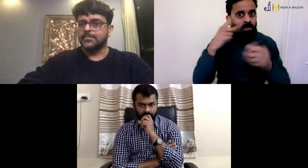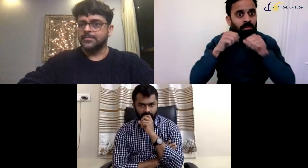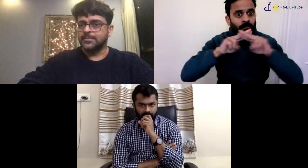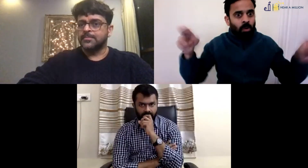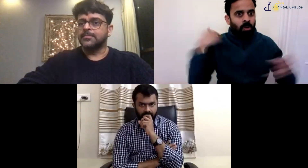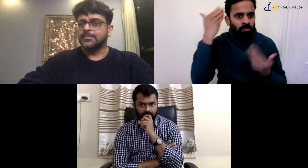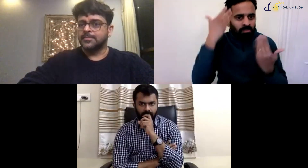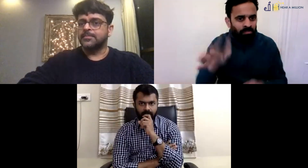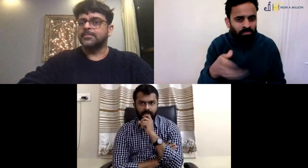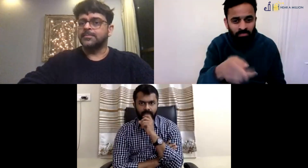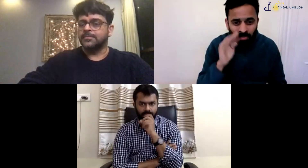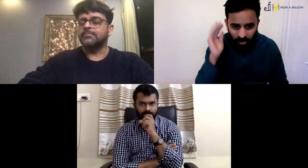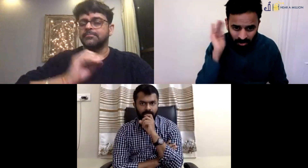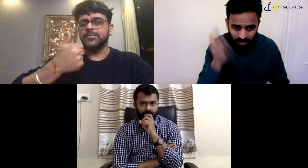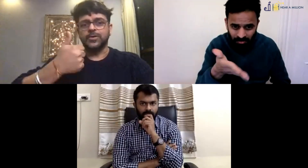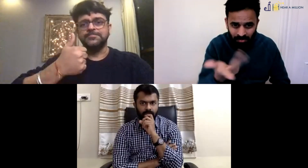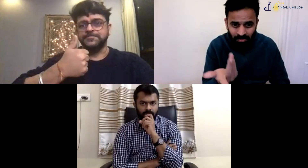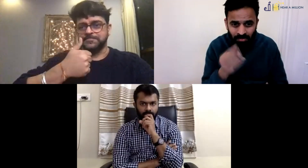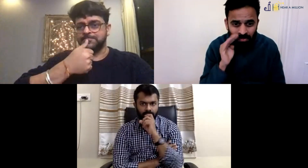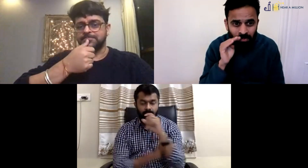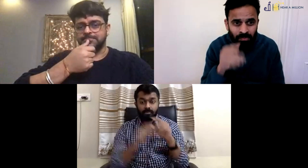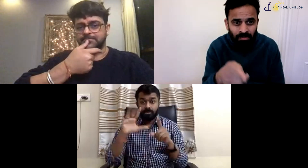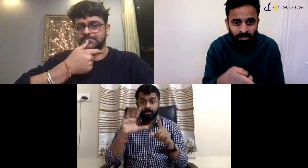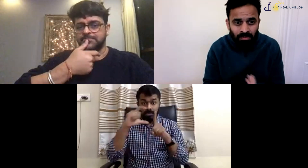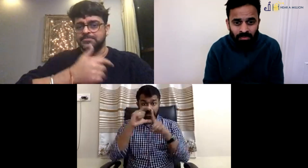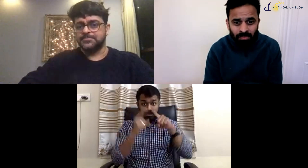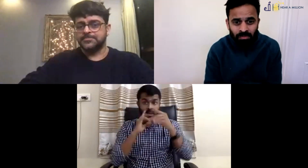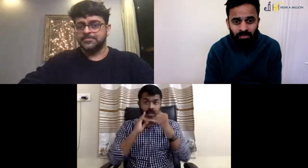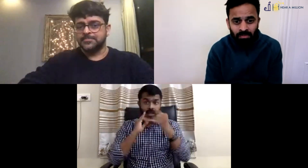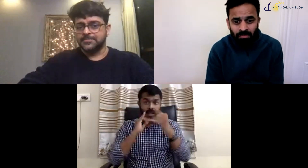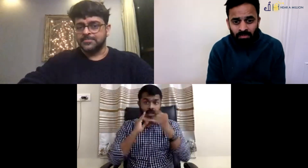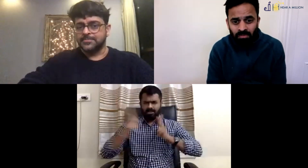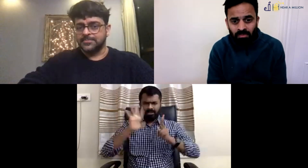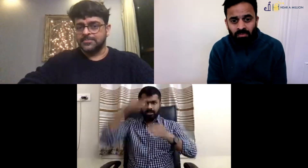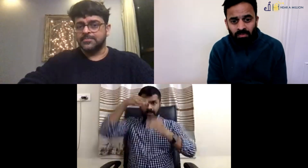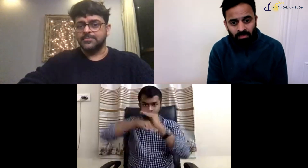great courses. So I'm not really fully aware. Manan, have you heard about it?